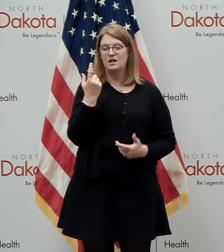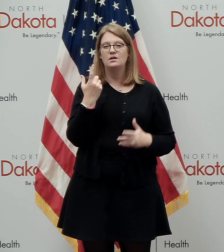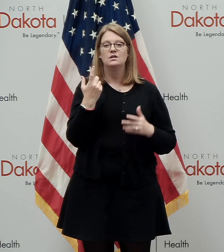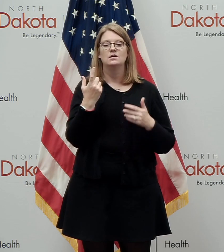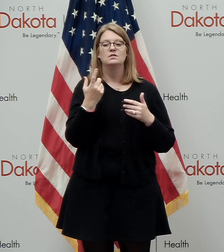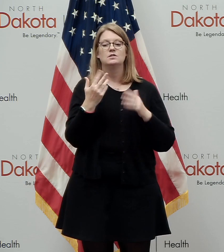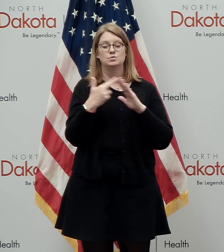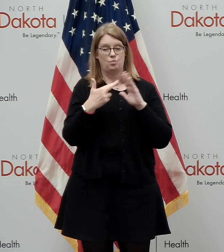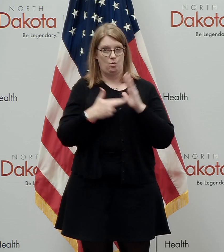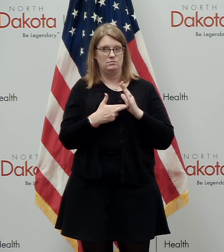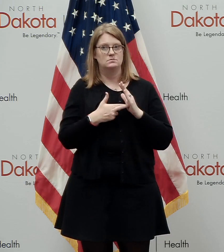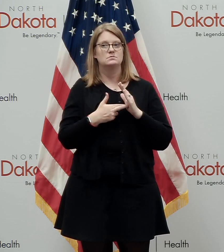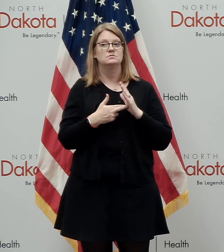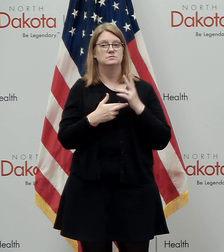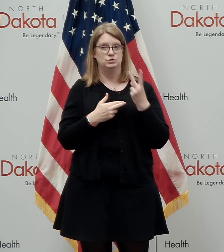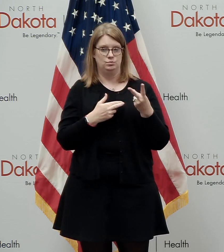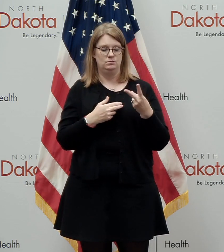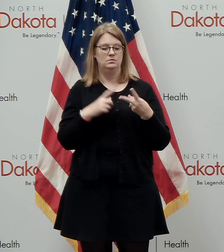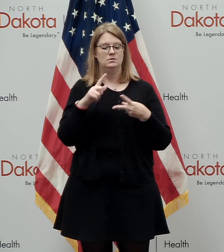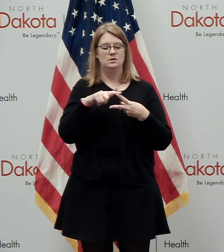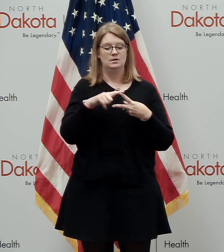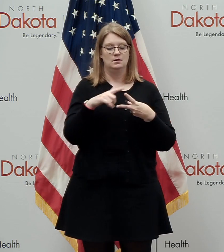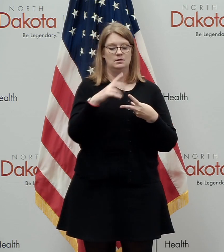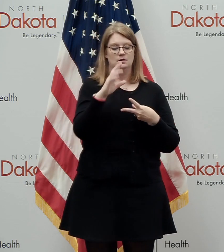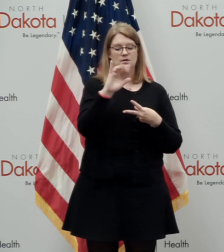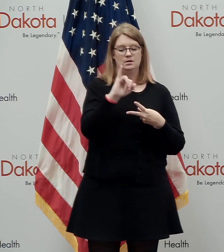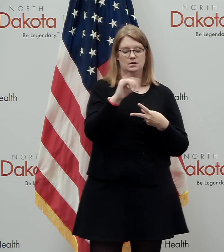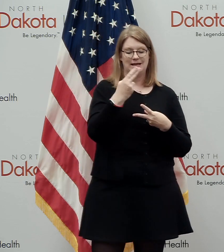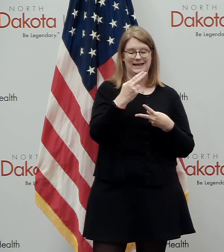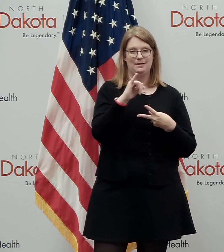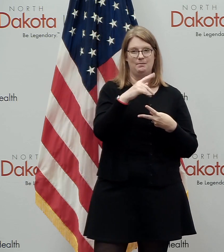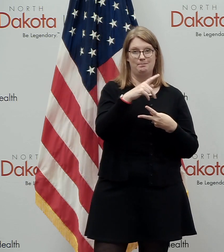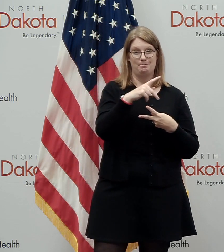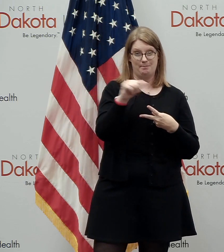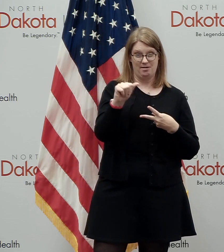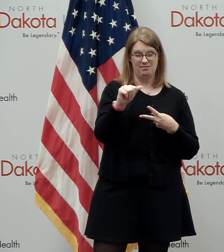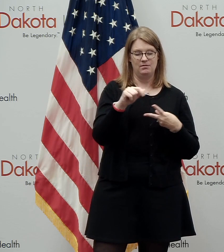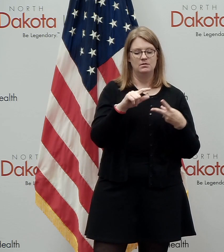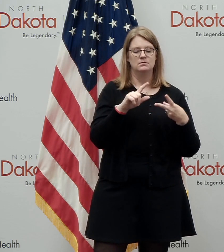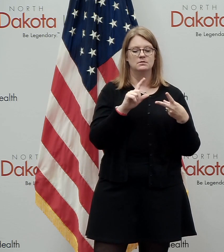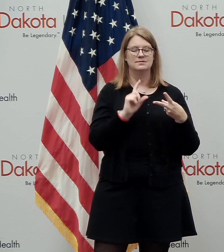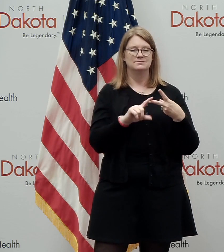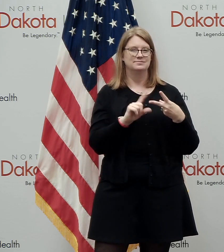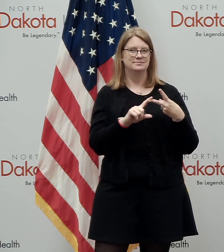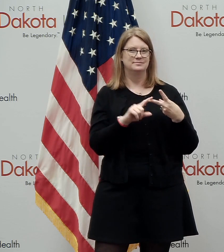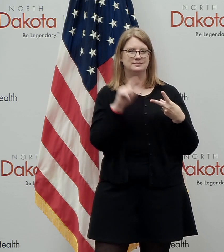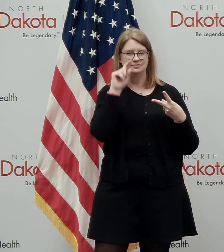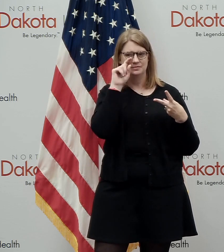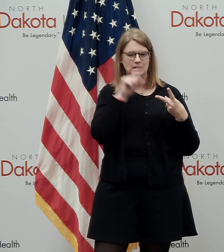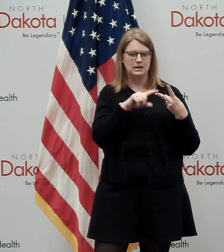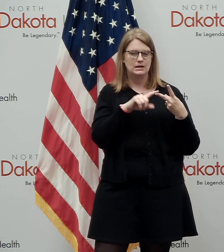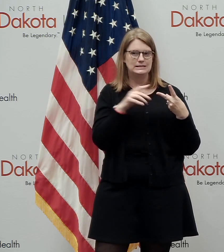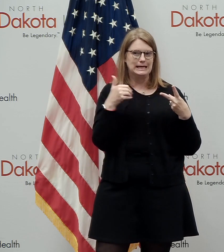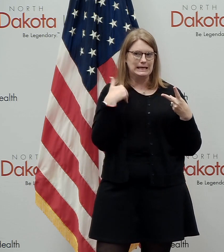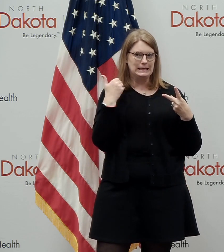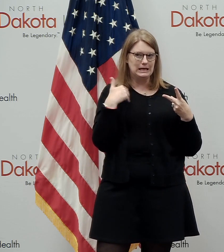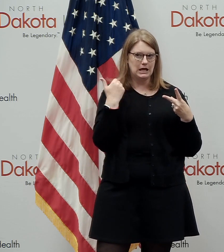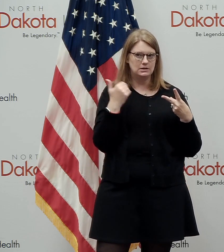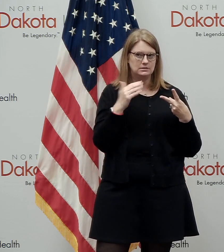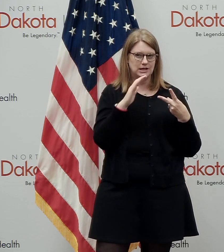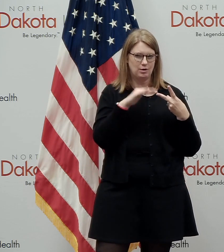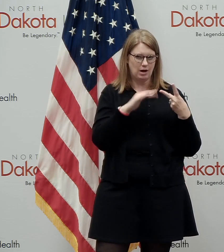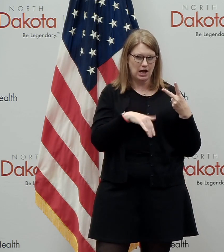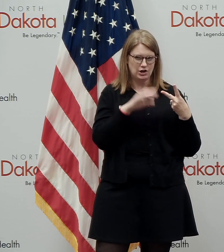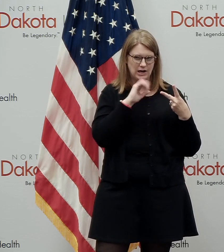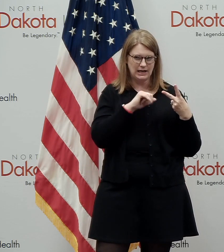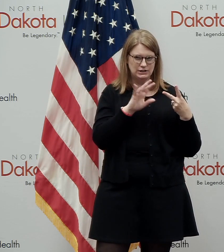course, is the Health Information Privacy Act, or HIPAA. There's also another set of rules that apply to minors. Most K-12